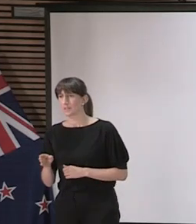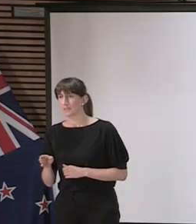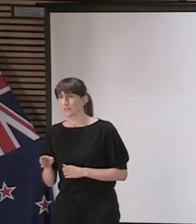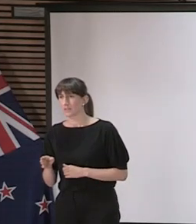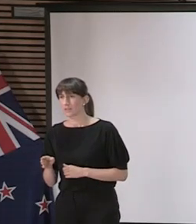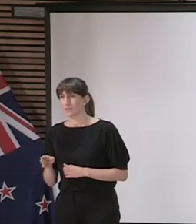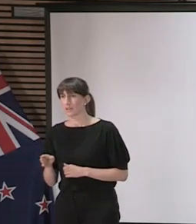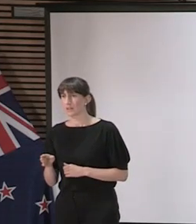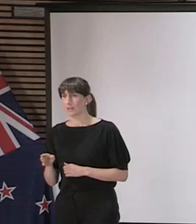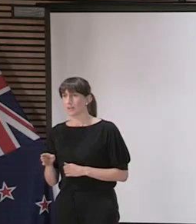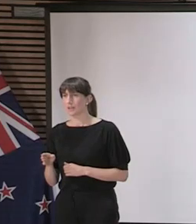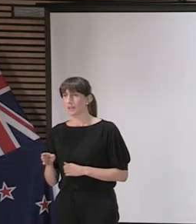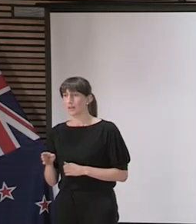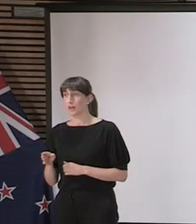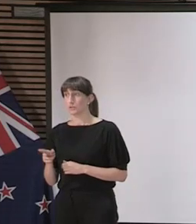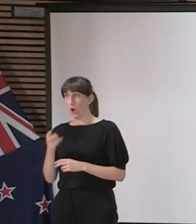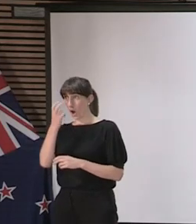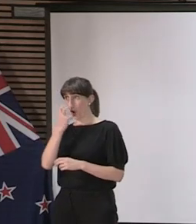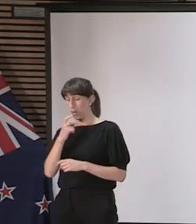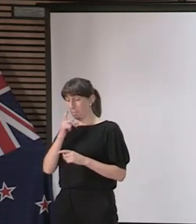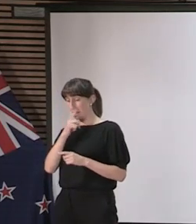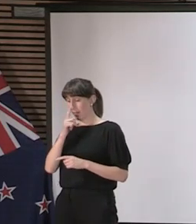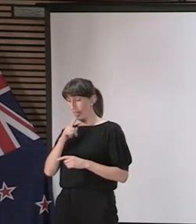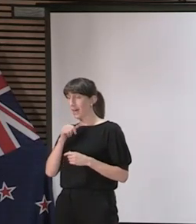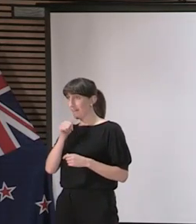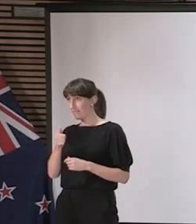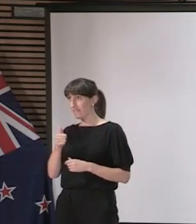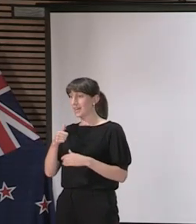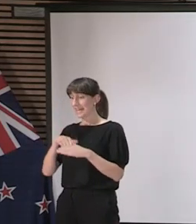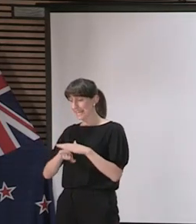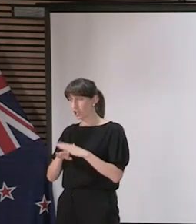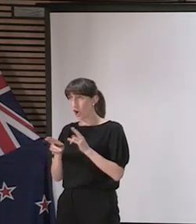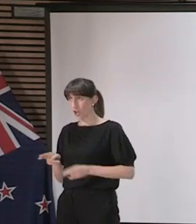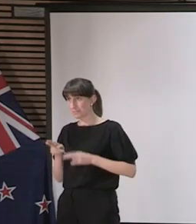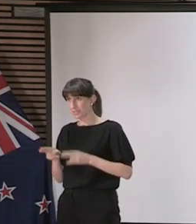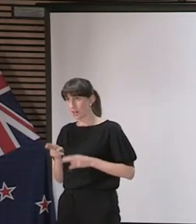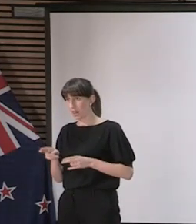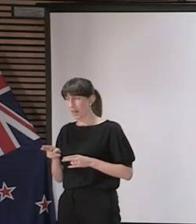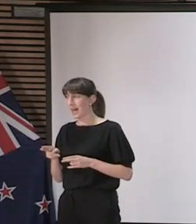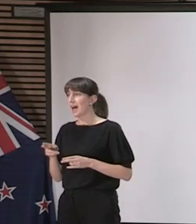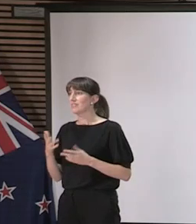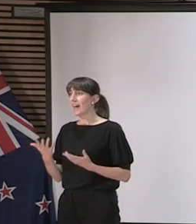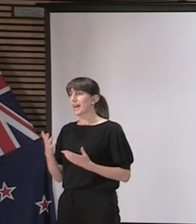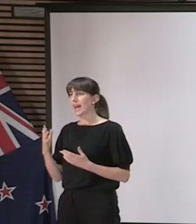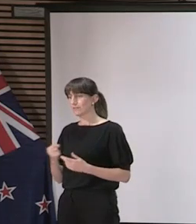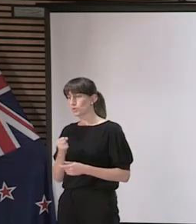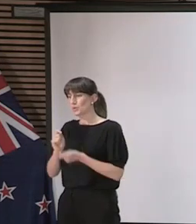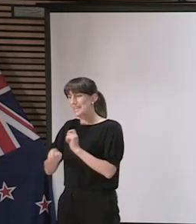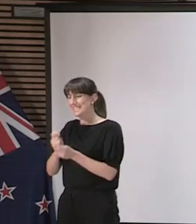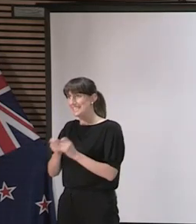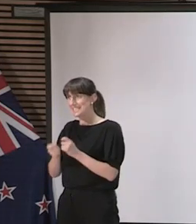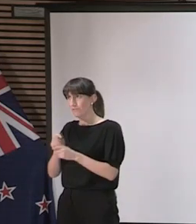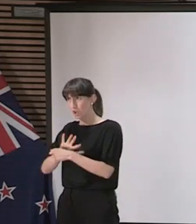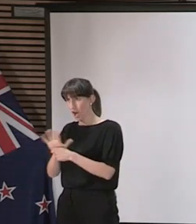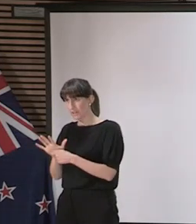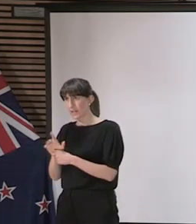all elderly patients returning from hospital to return a negative test, but Hutt Valley DHB won't test the patients, then it's the